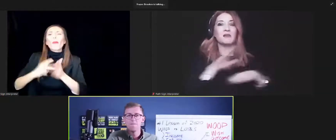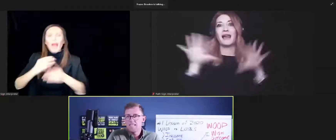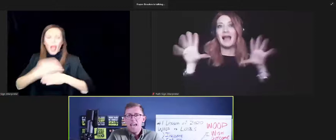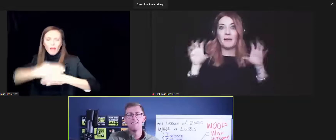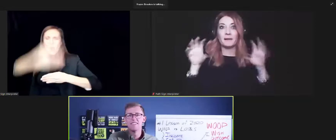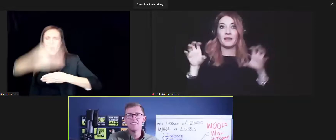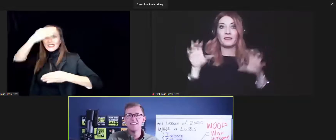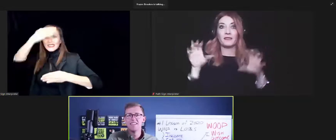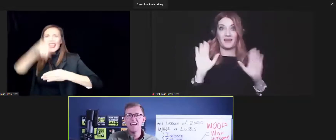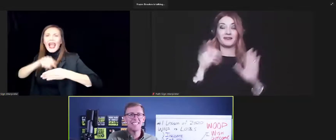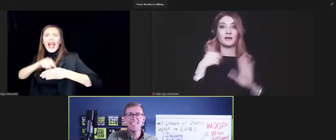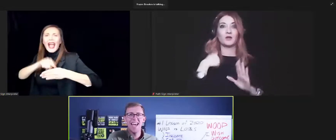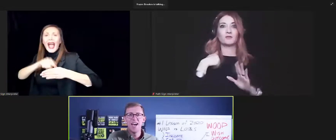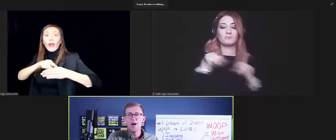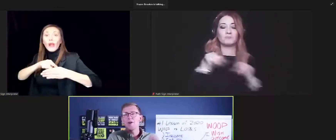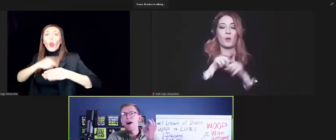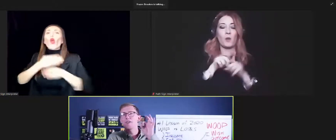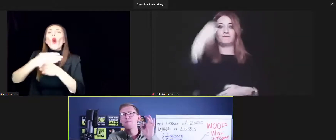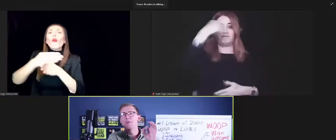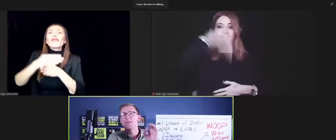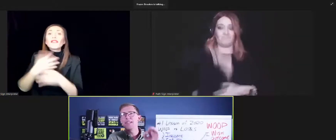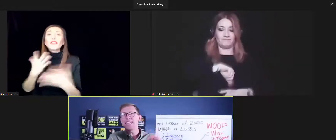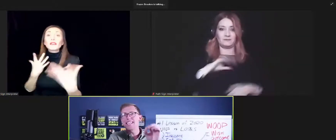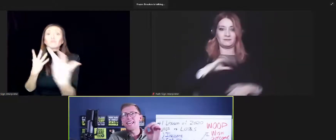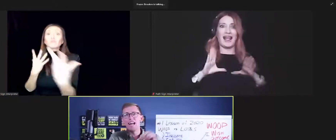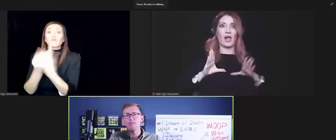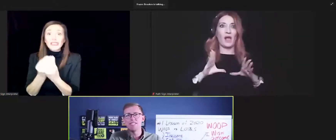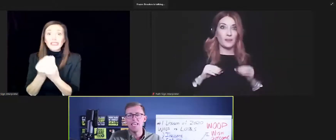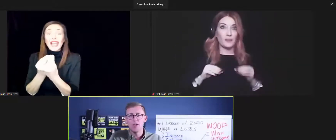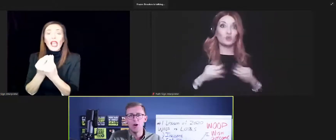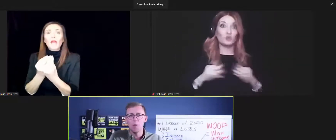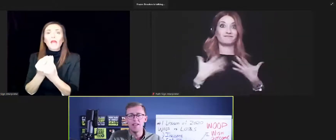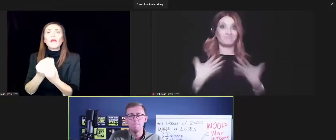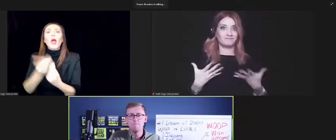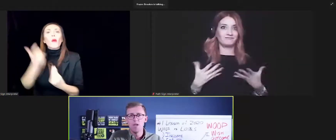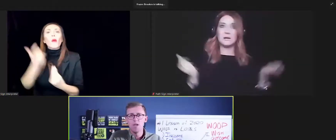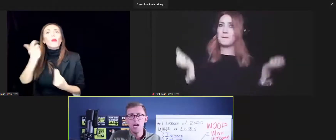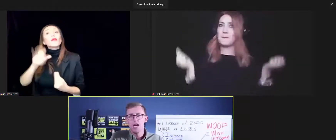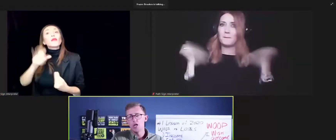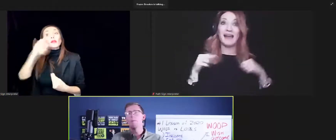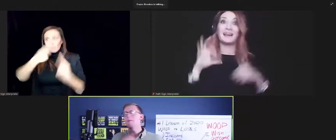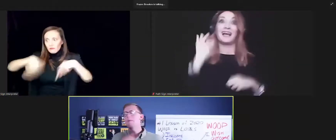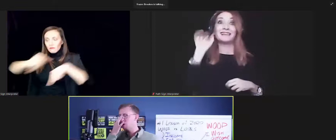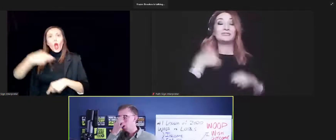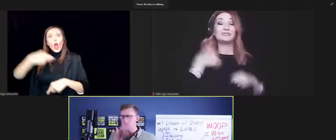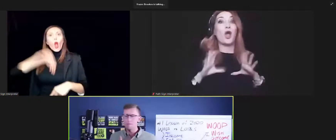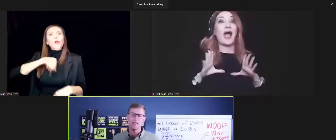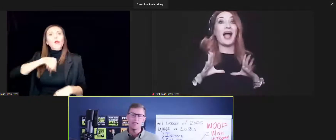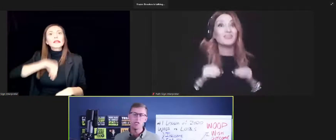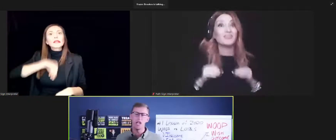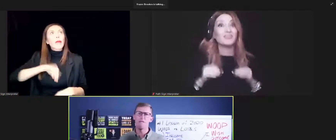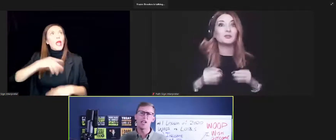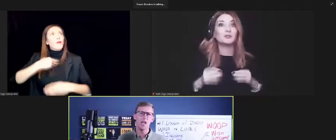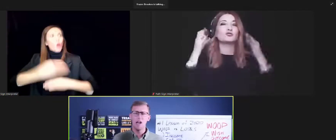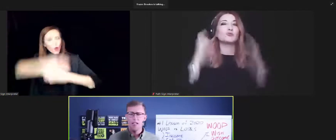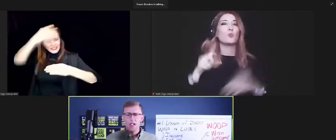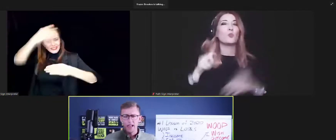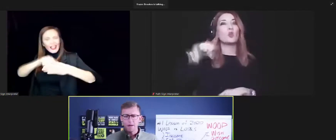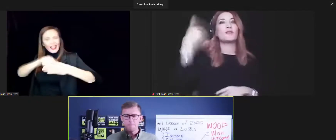That's it. When you have complete clarity, you'll win. So many people come to me and they say,